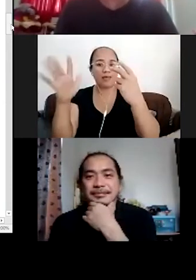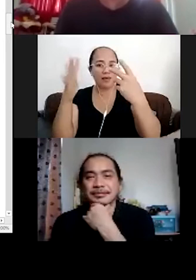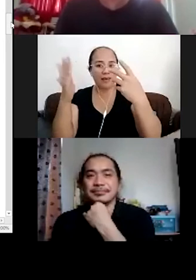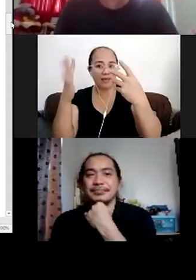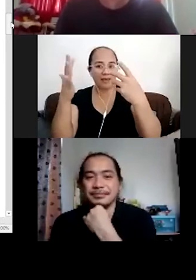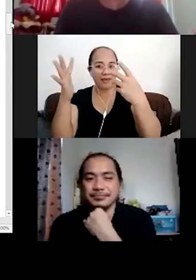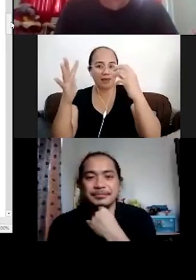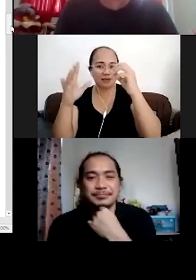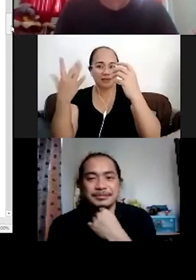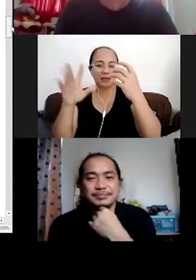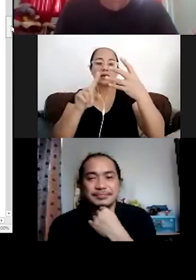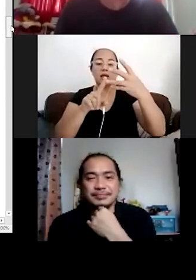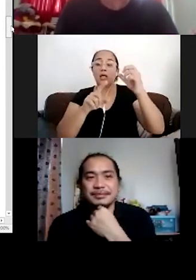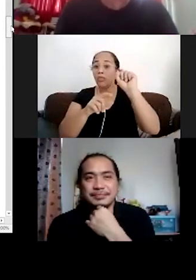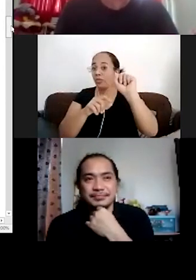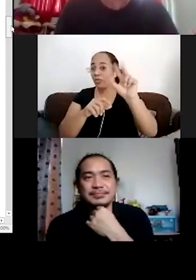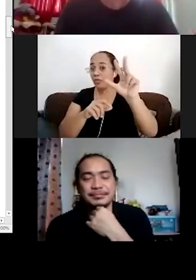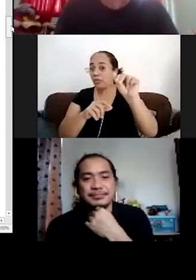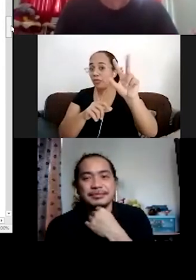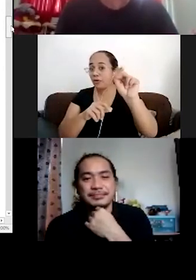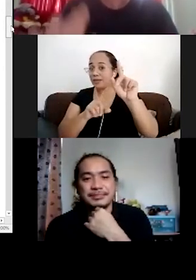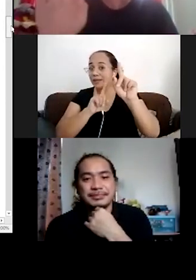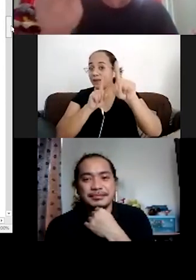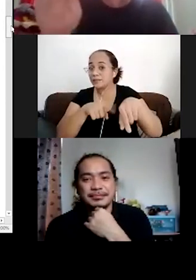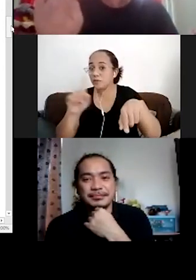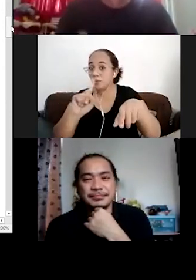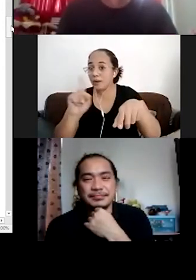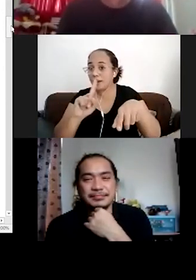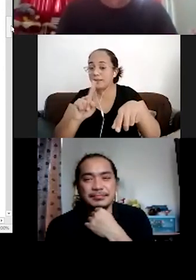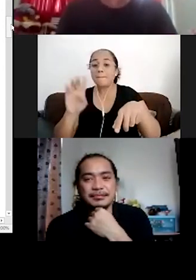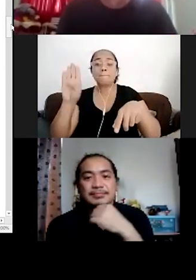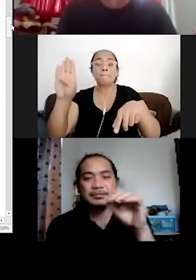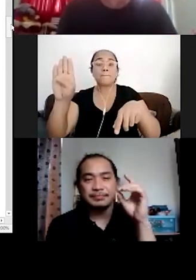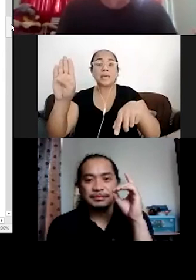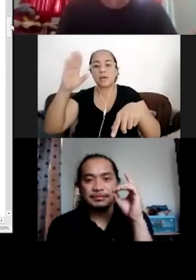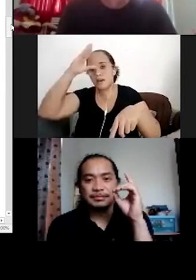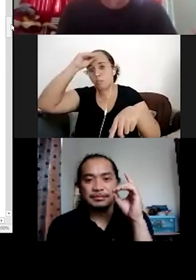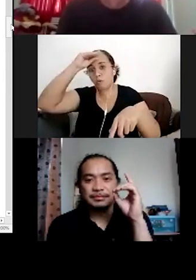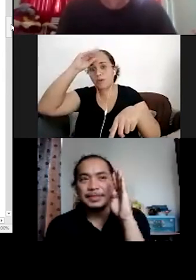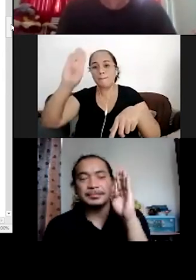The answer to 13 is B as in boy,